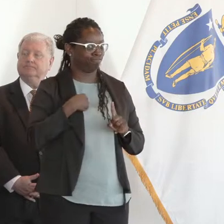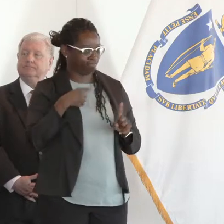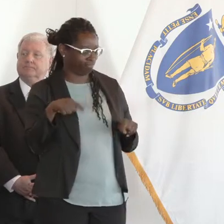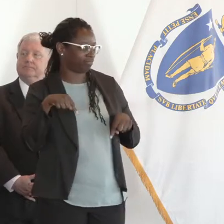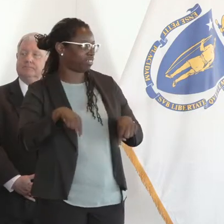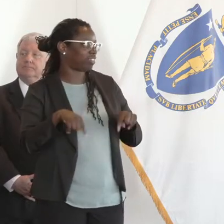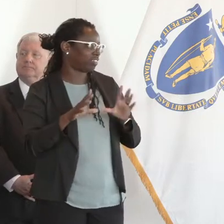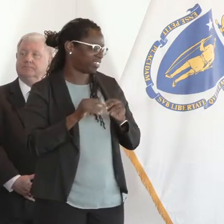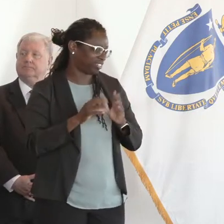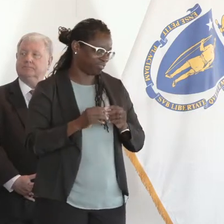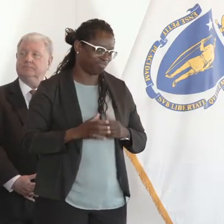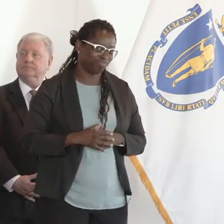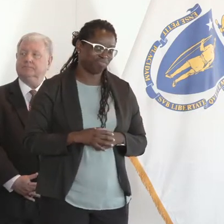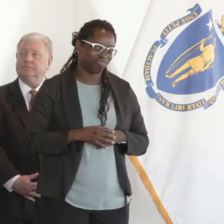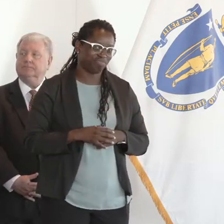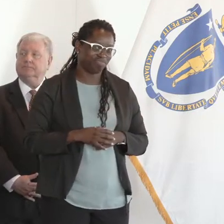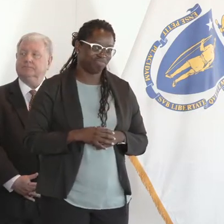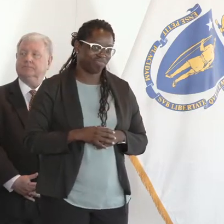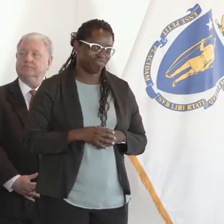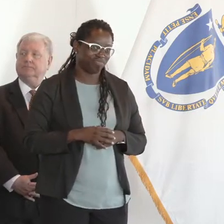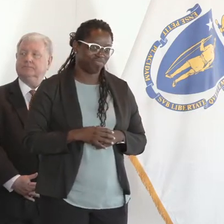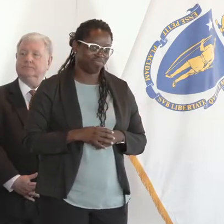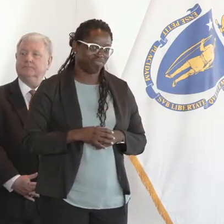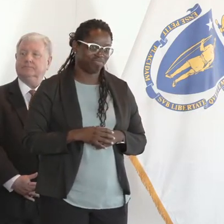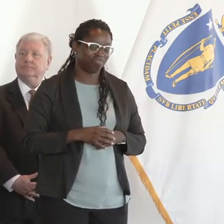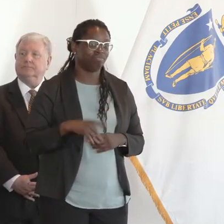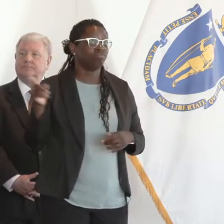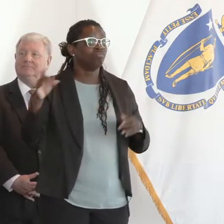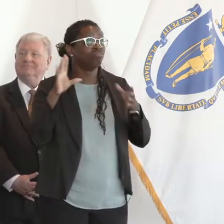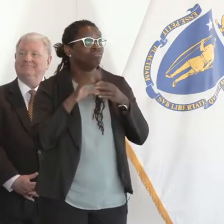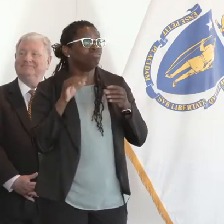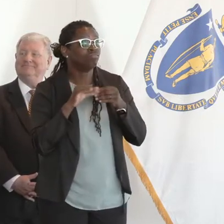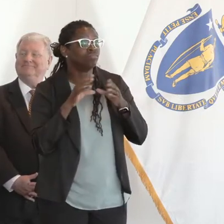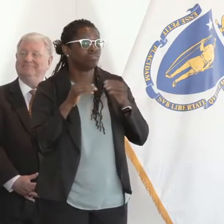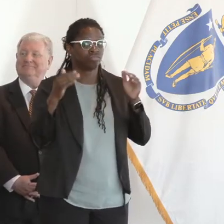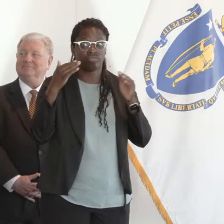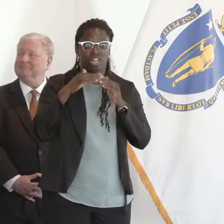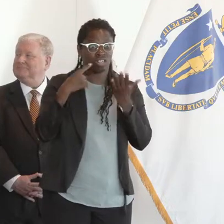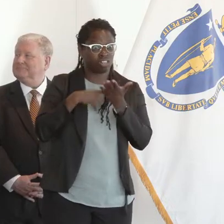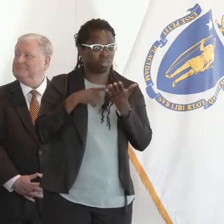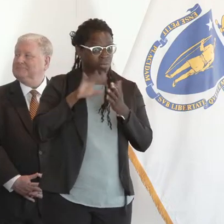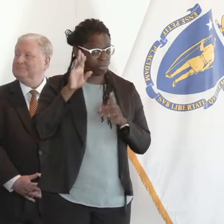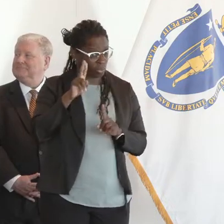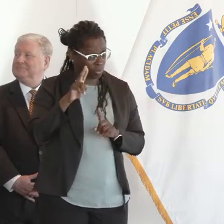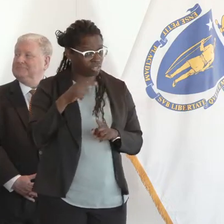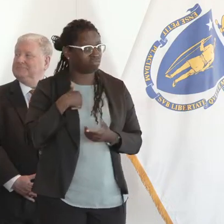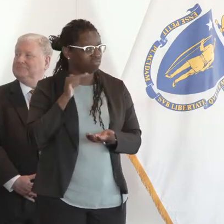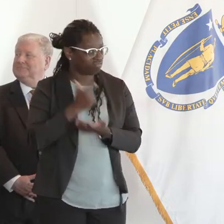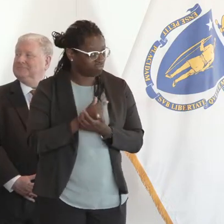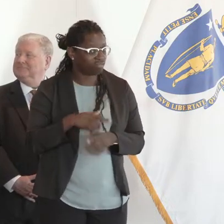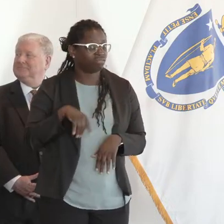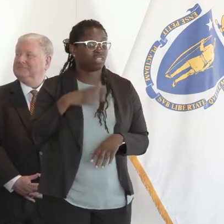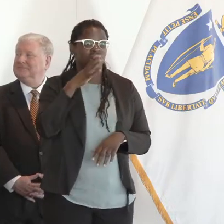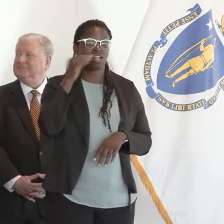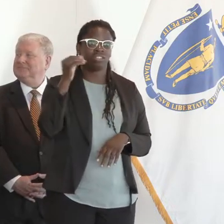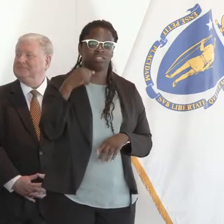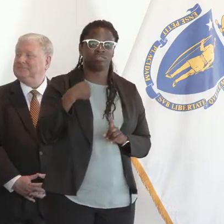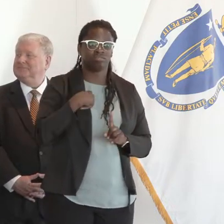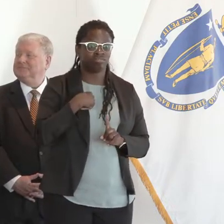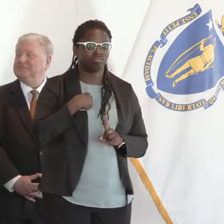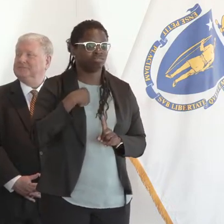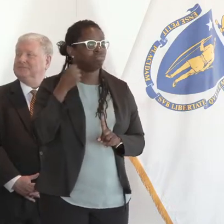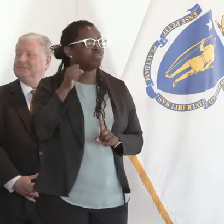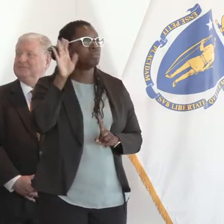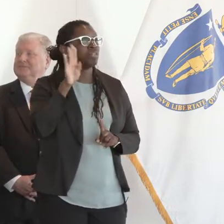the incomparable, my fellow Terrier, fellow diehard Celtics fan. We should give the defending champs some love today, too. Ellie